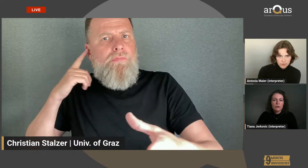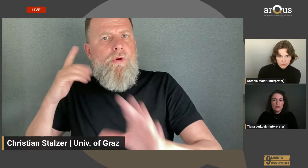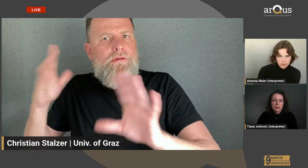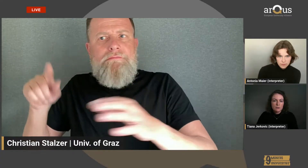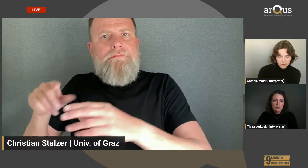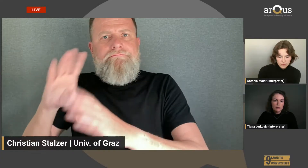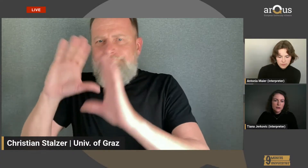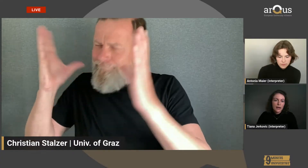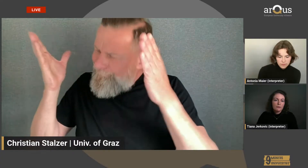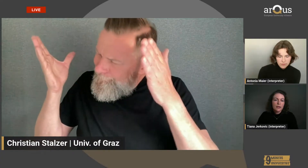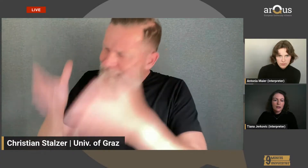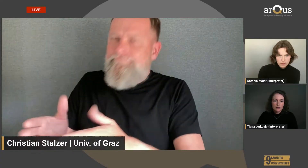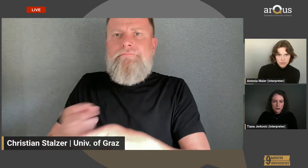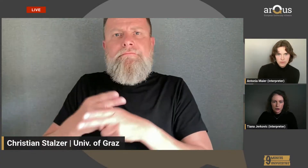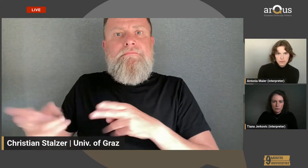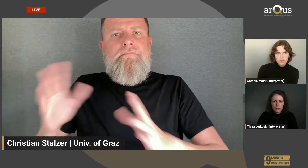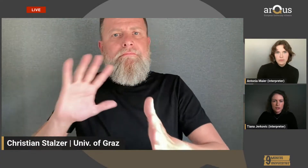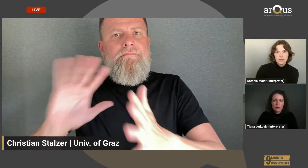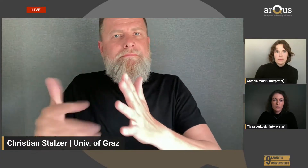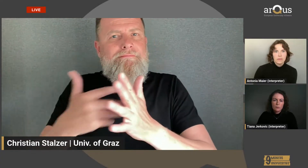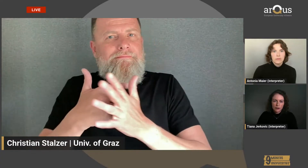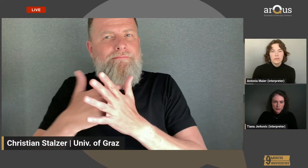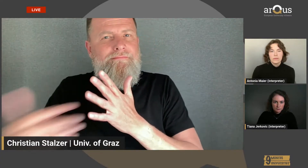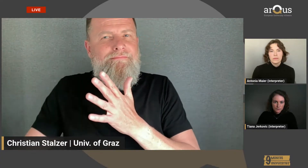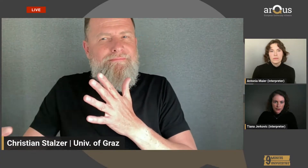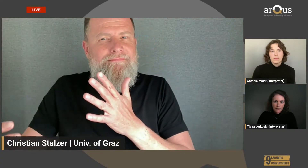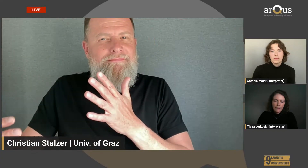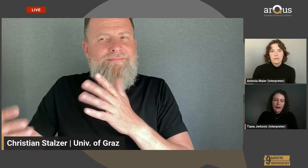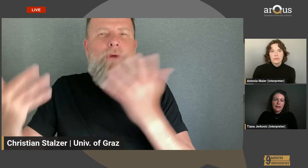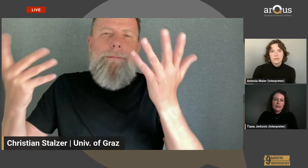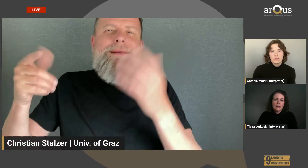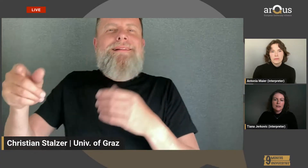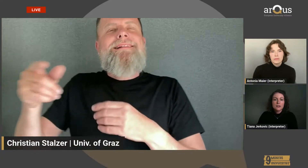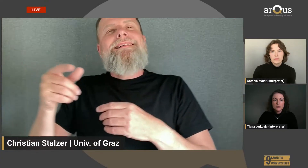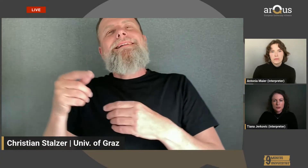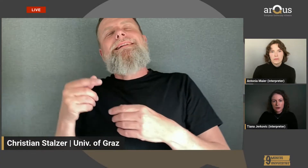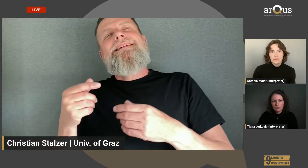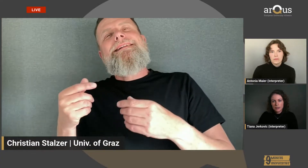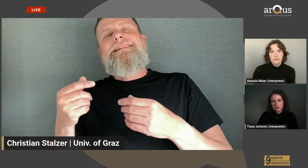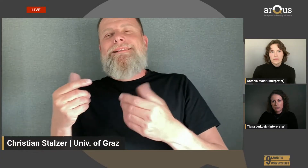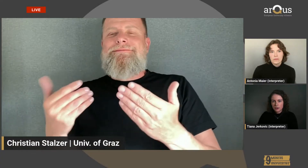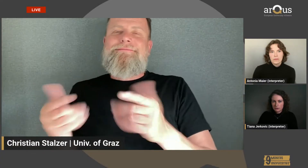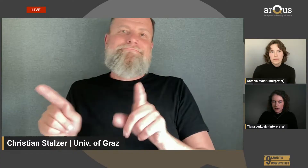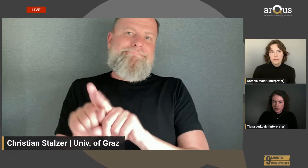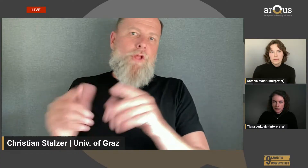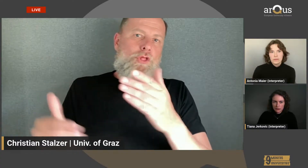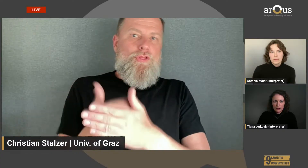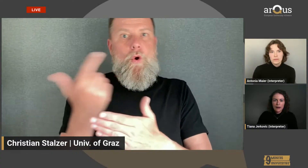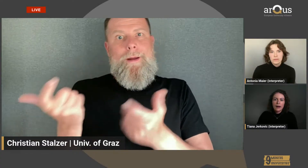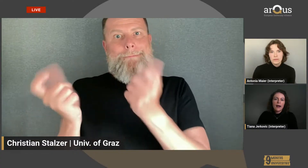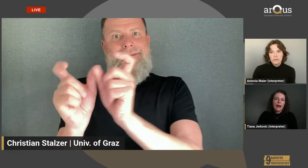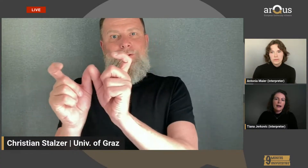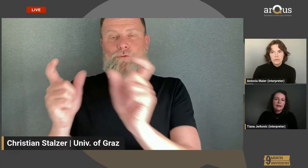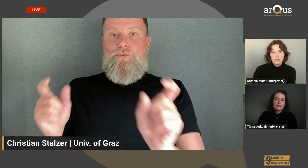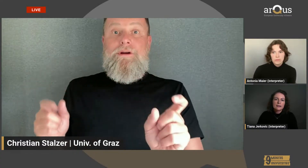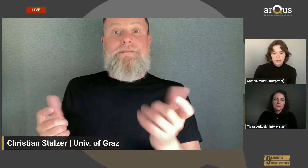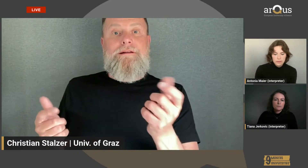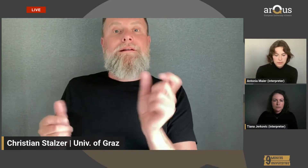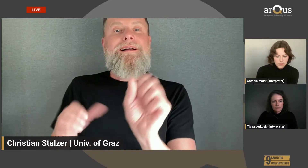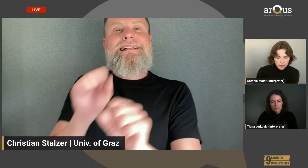But for example, we also have another term, which is sourd. And this is a new term. It's a word creation.